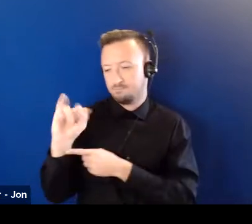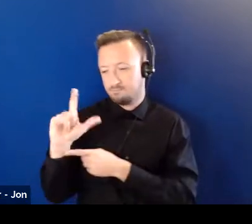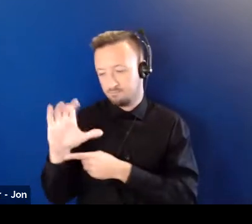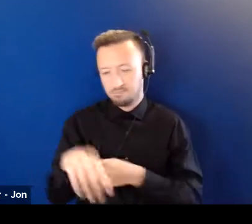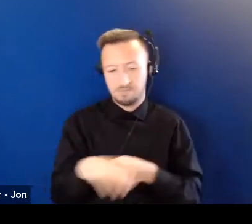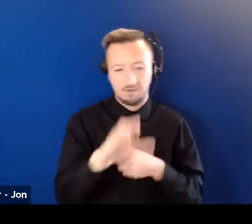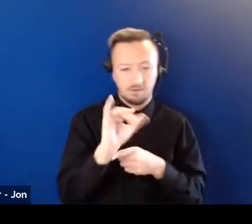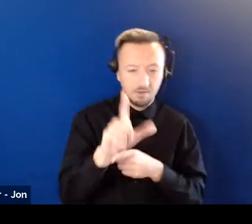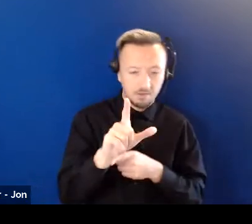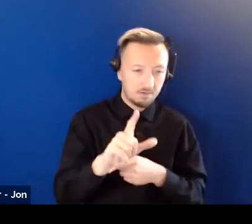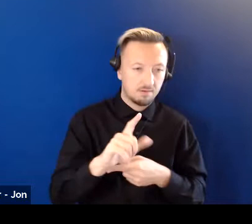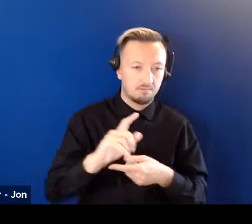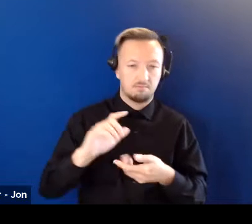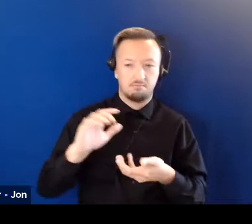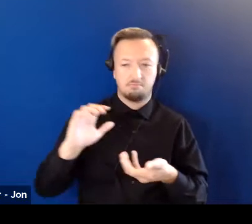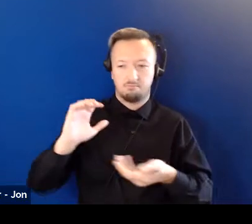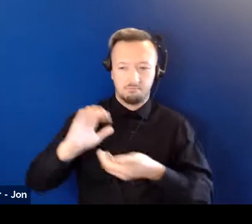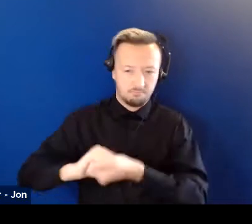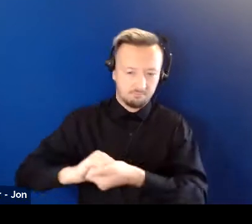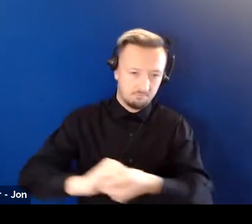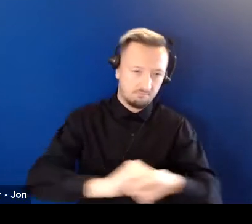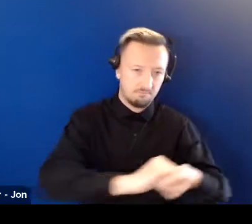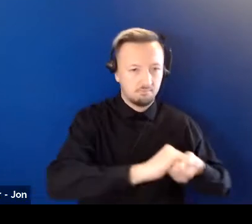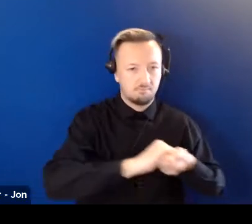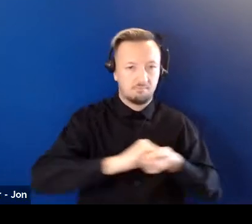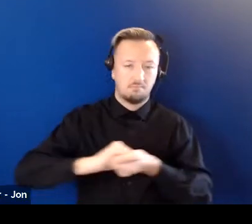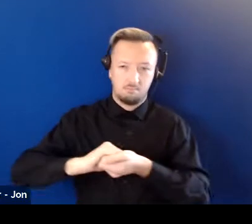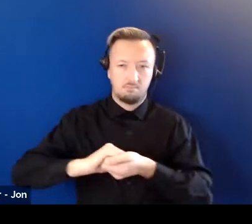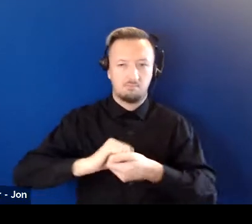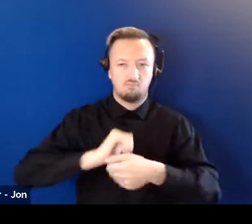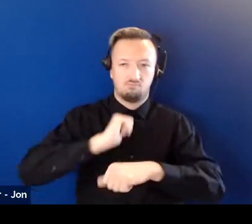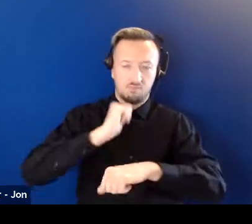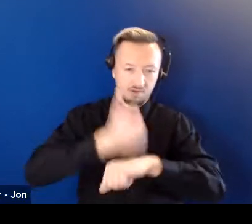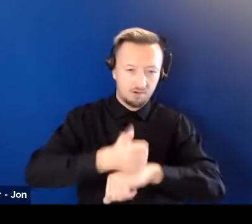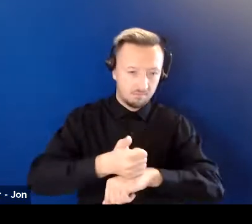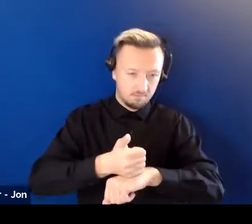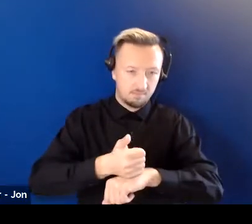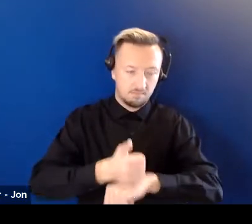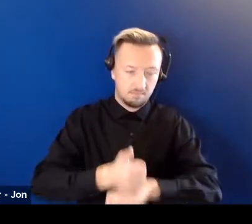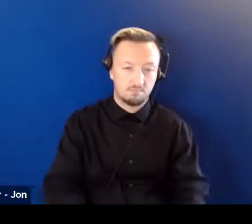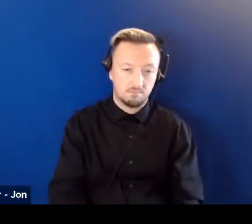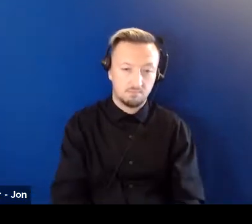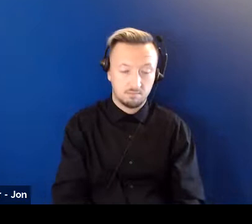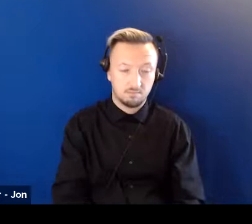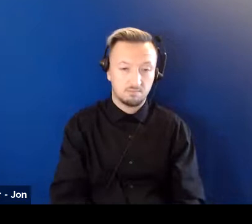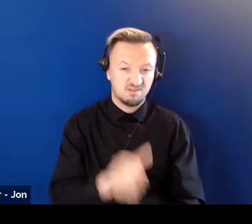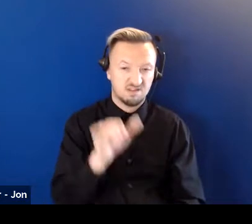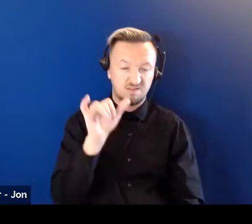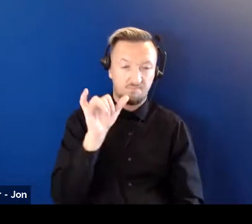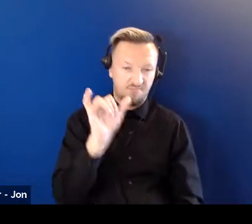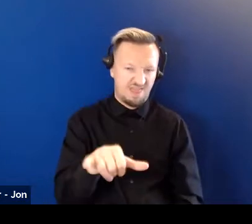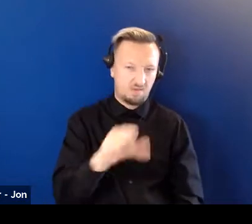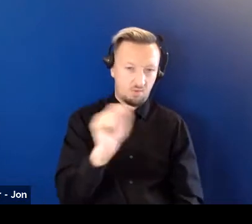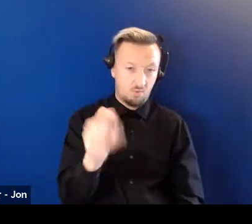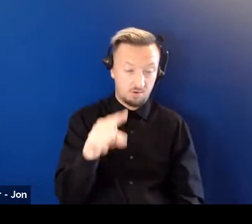centers, to really formulate what the application was going to involve. So that was the